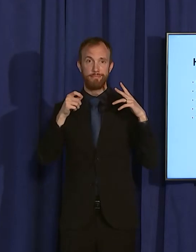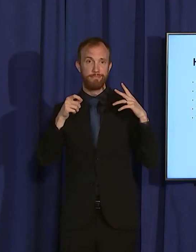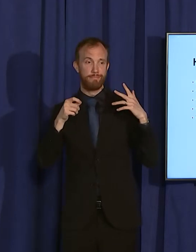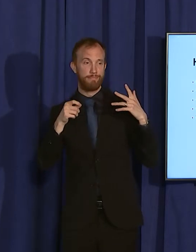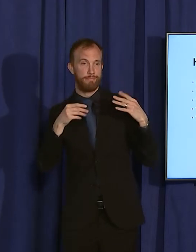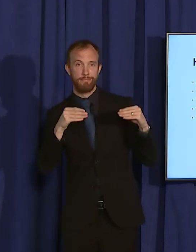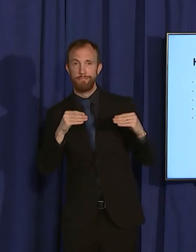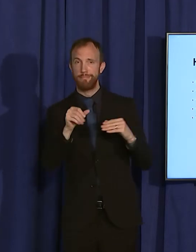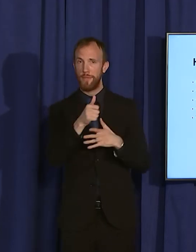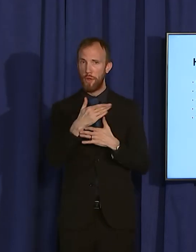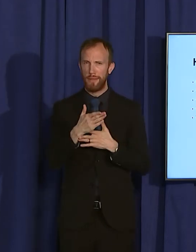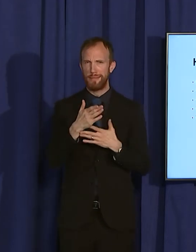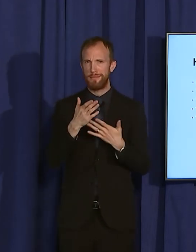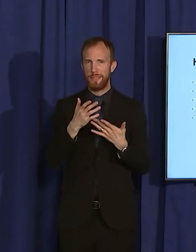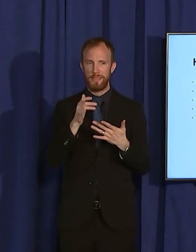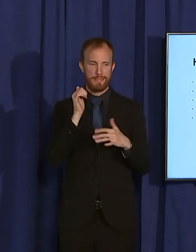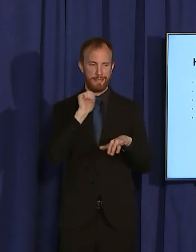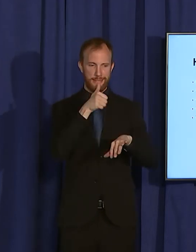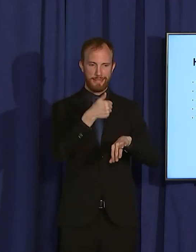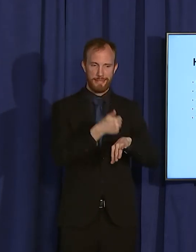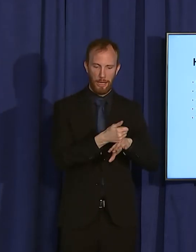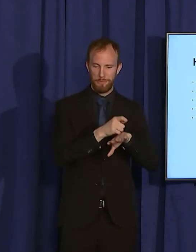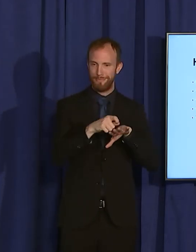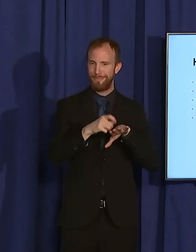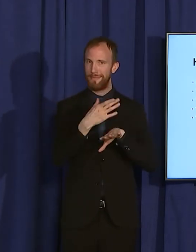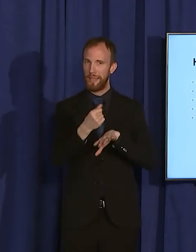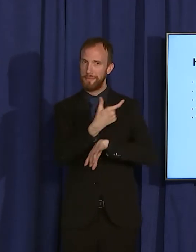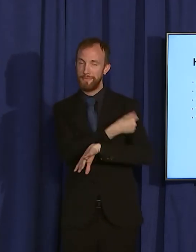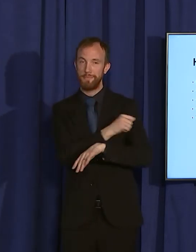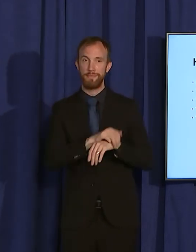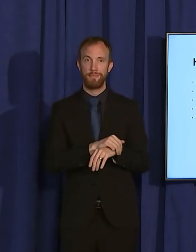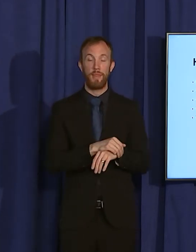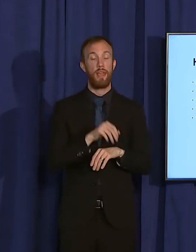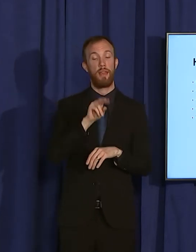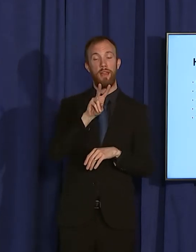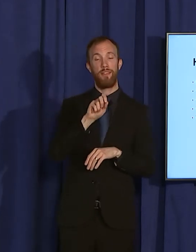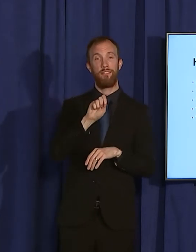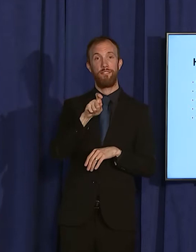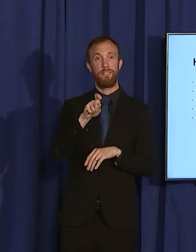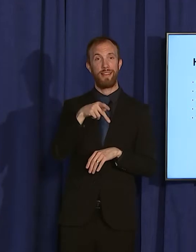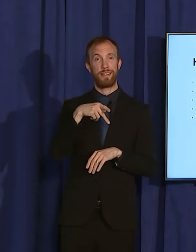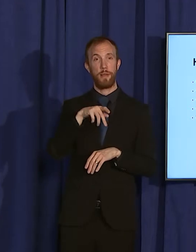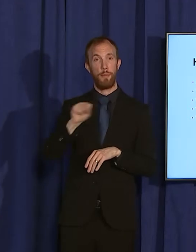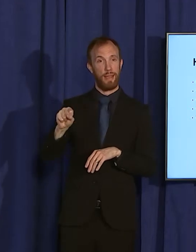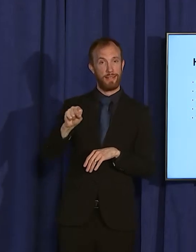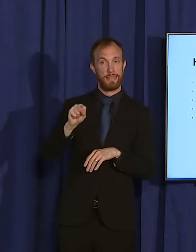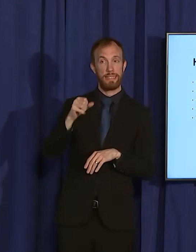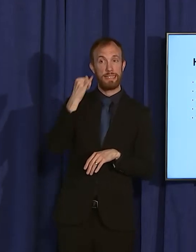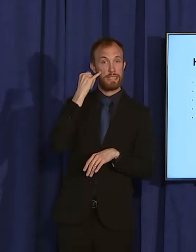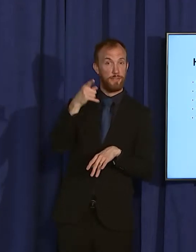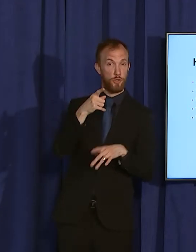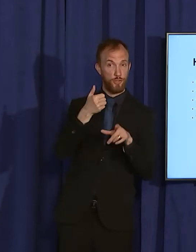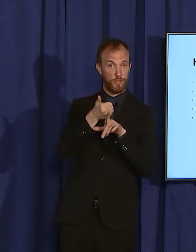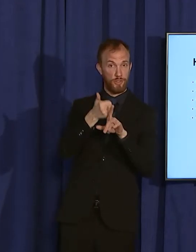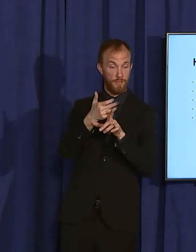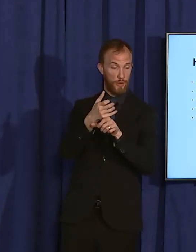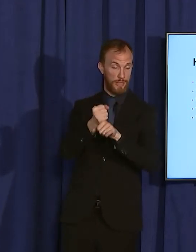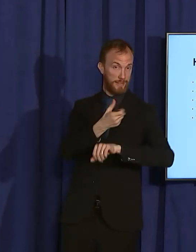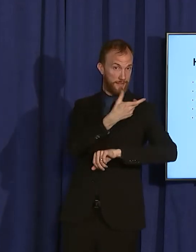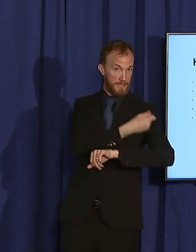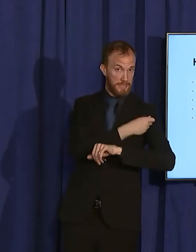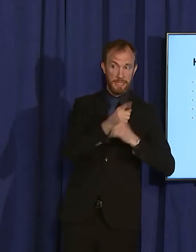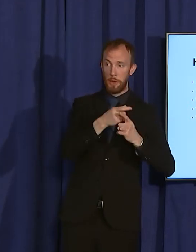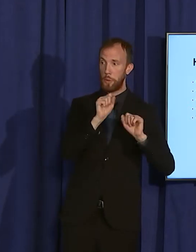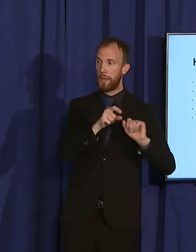with vaccination. You'll hear more about Vax Pass, which is going to be some work where if you get a vaccine, you'll be able to get into a concert or get